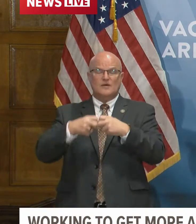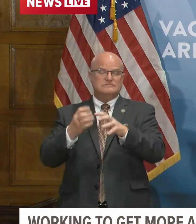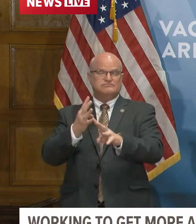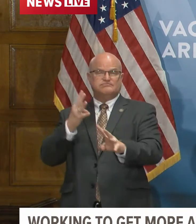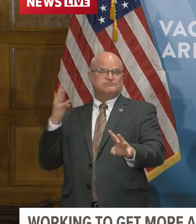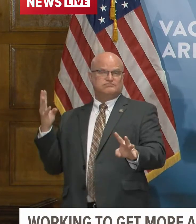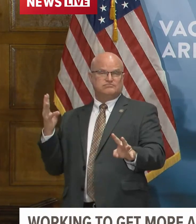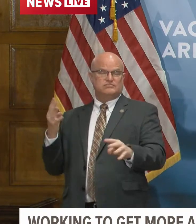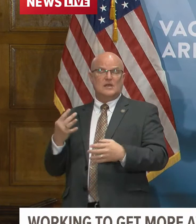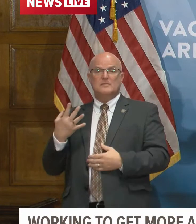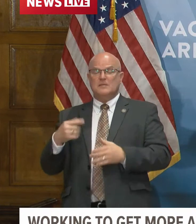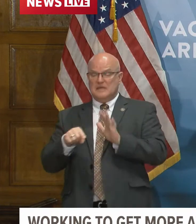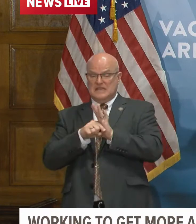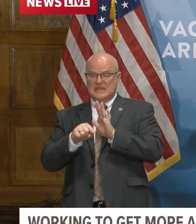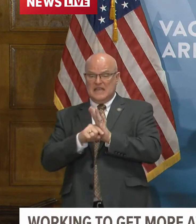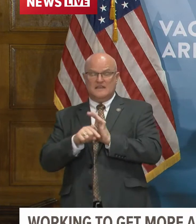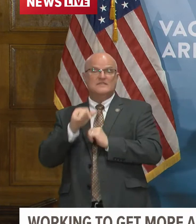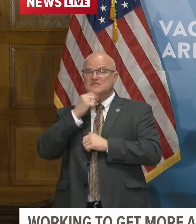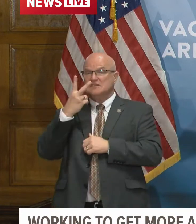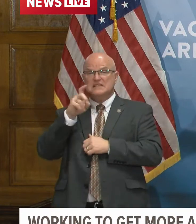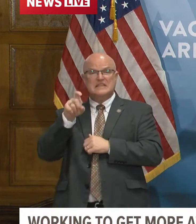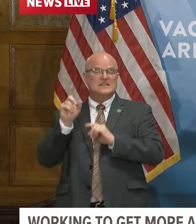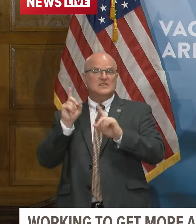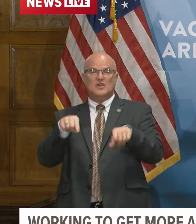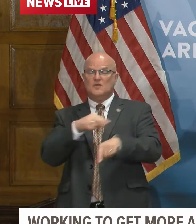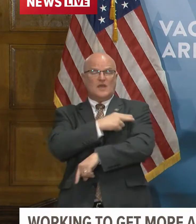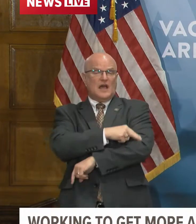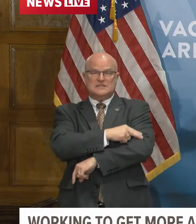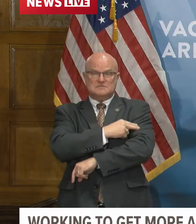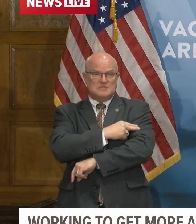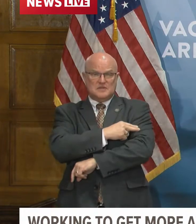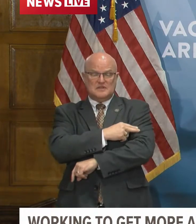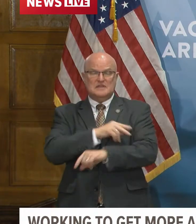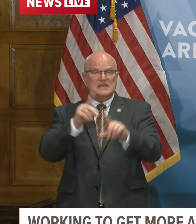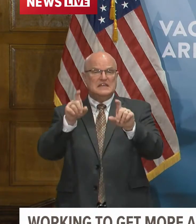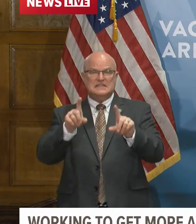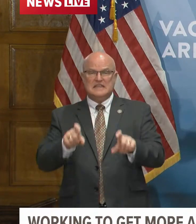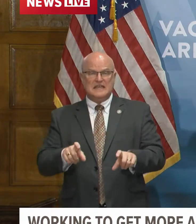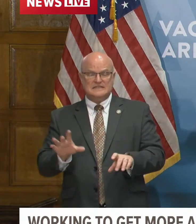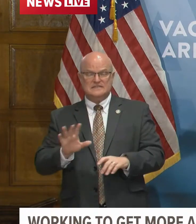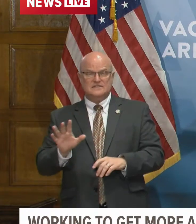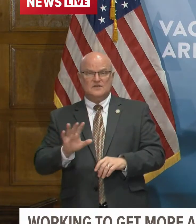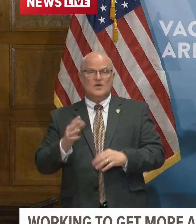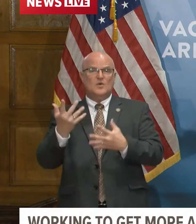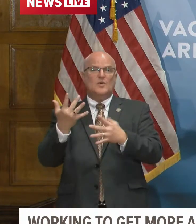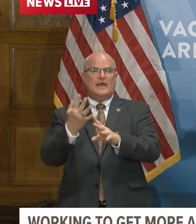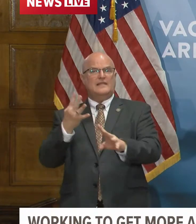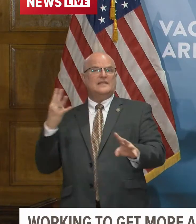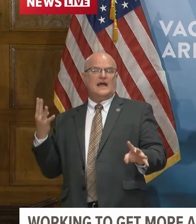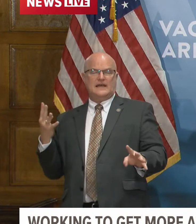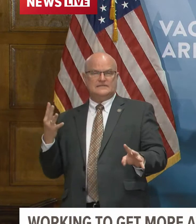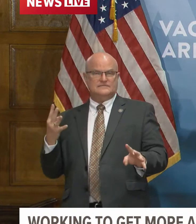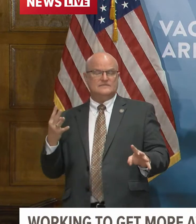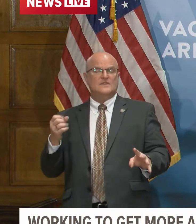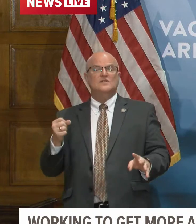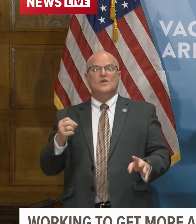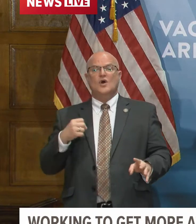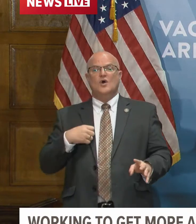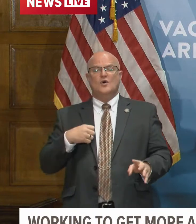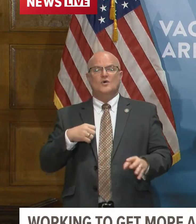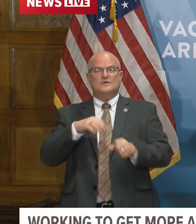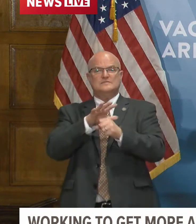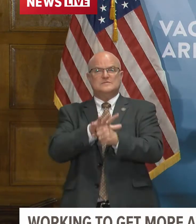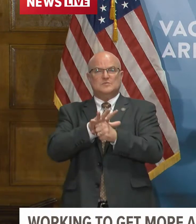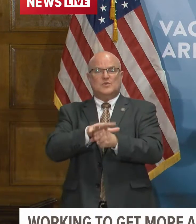be a negative test, and so you don't see the need to go into the hospital and to wait in line for an hour. So it